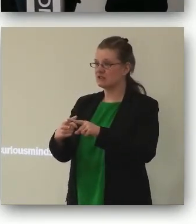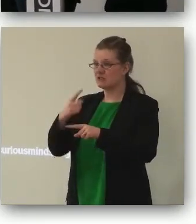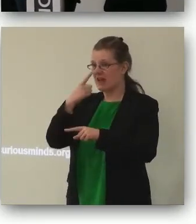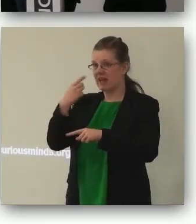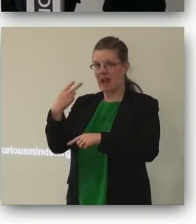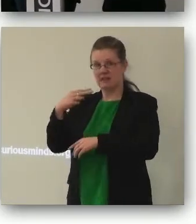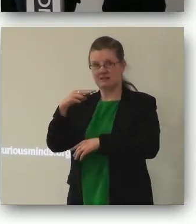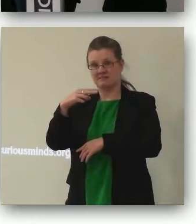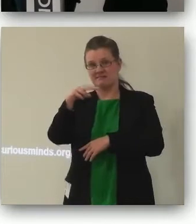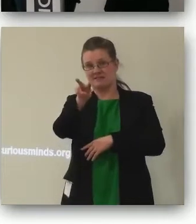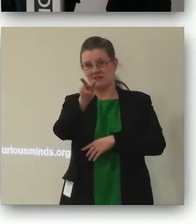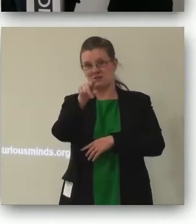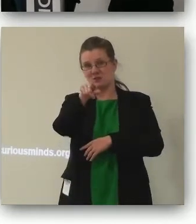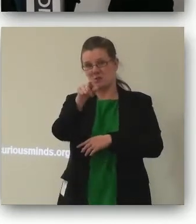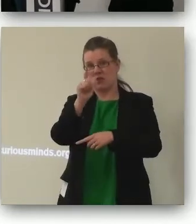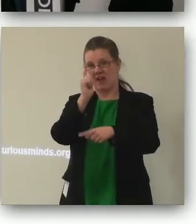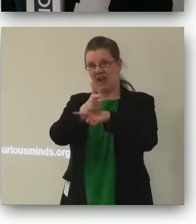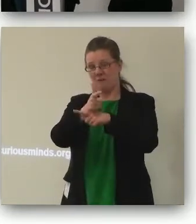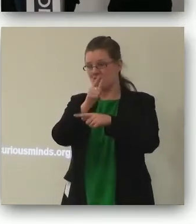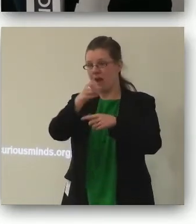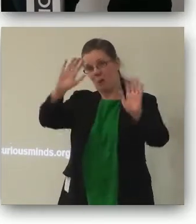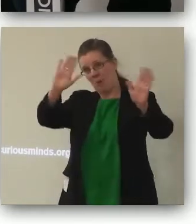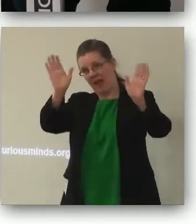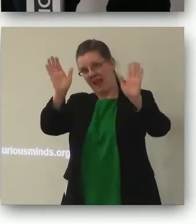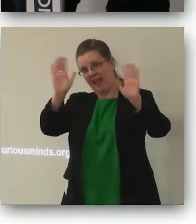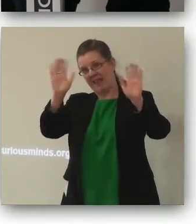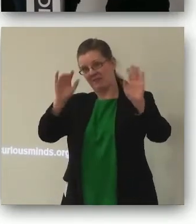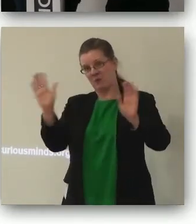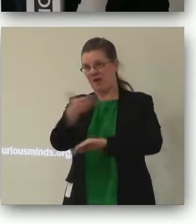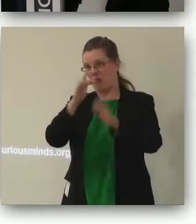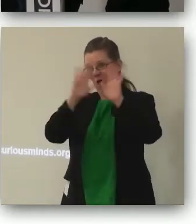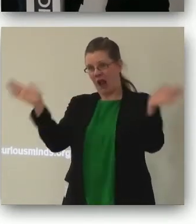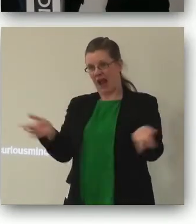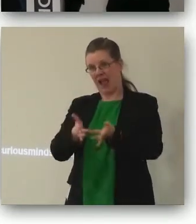camera over there and just give our online audience a big wave. Just say hello.